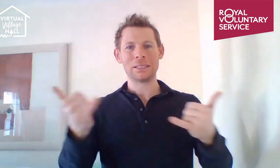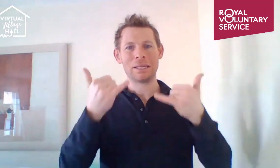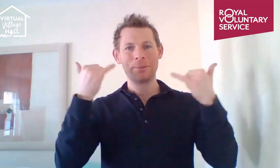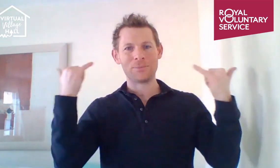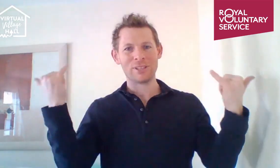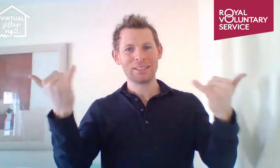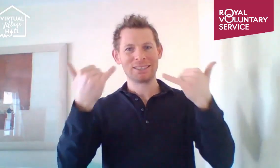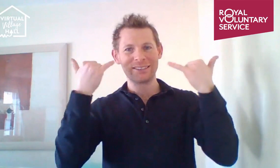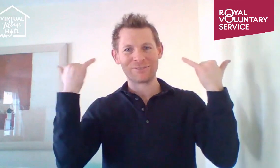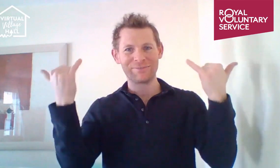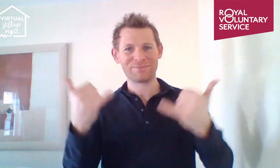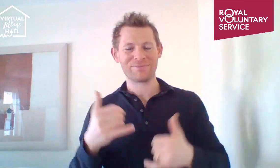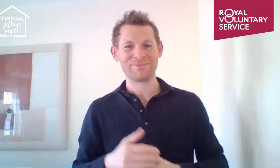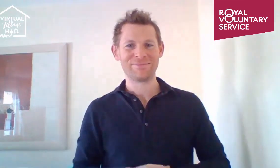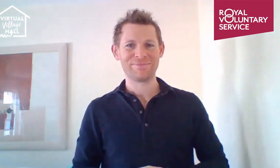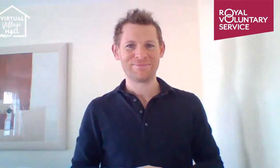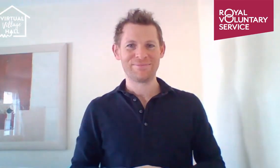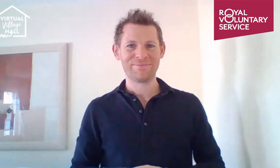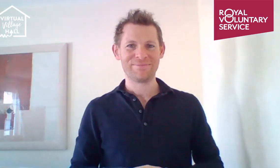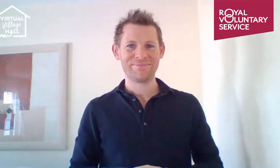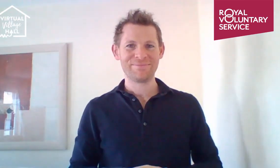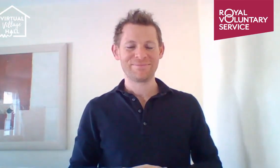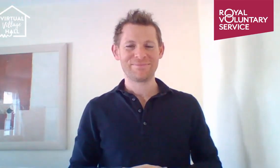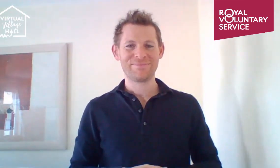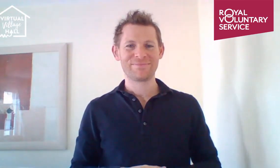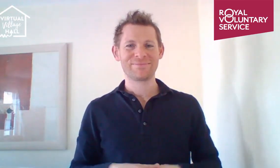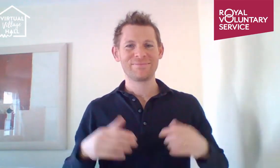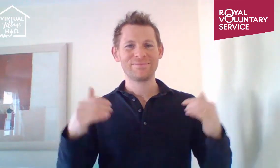about celebrating. Celebrate.